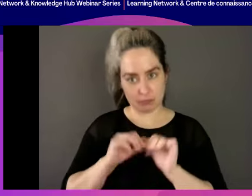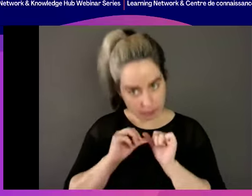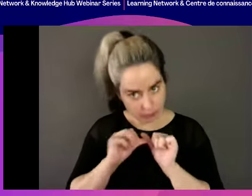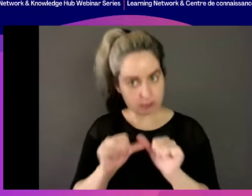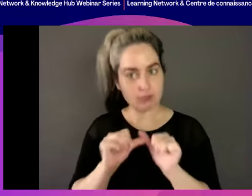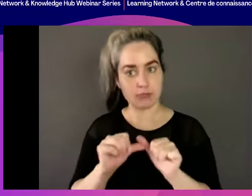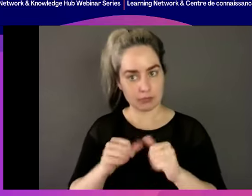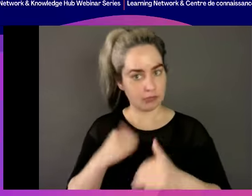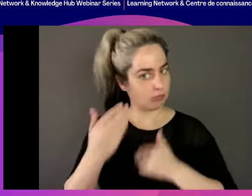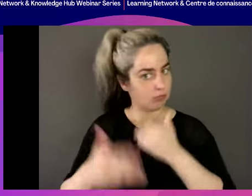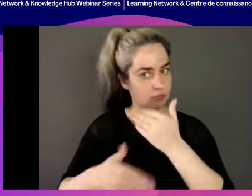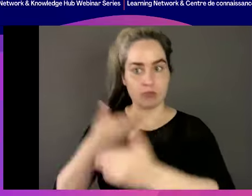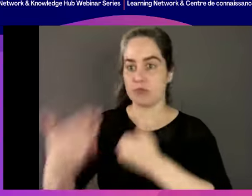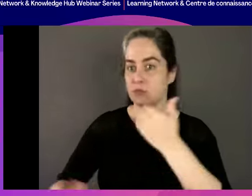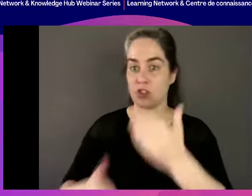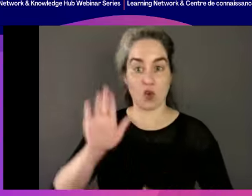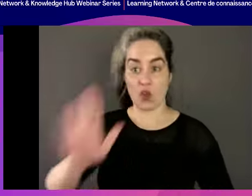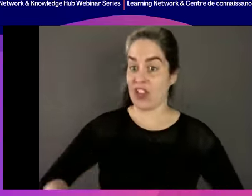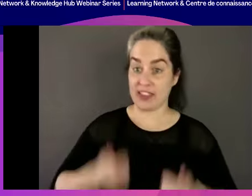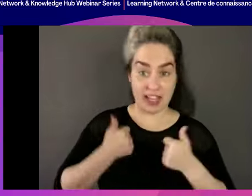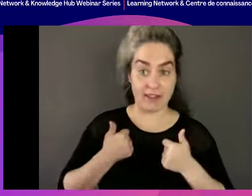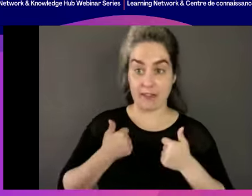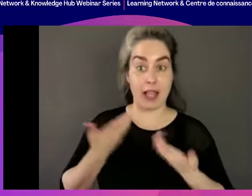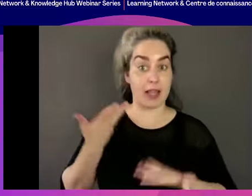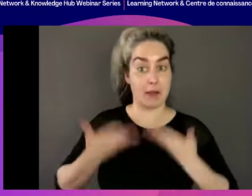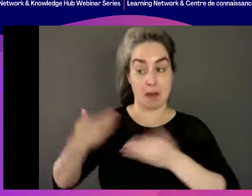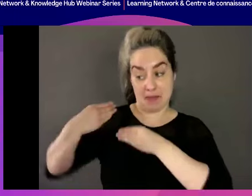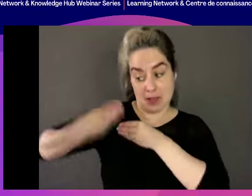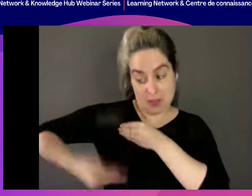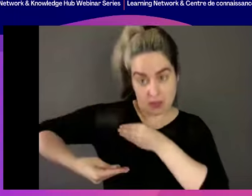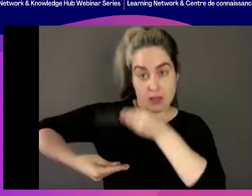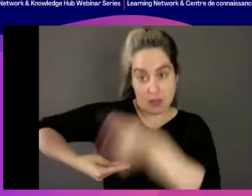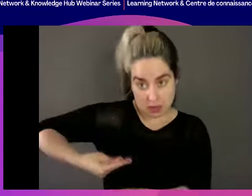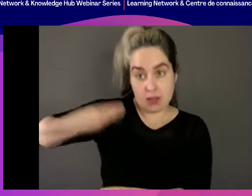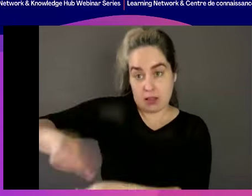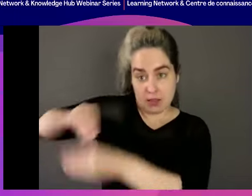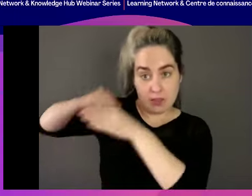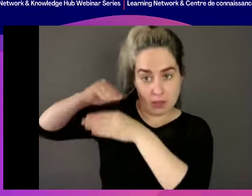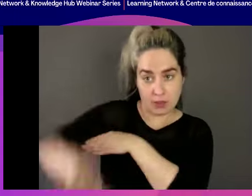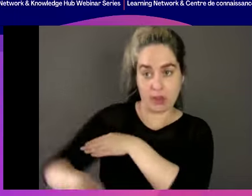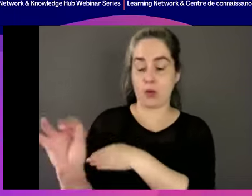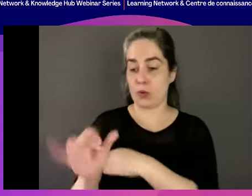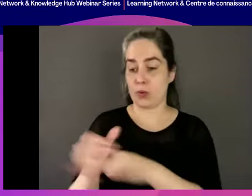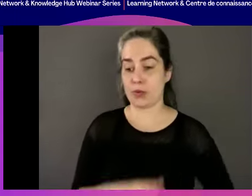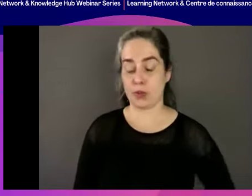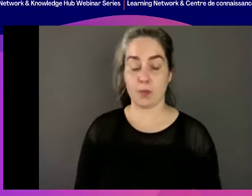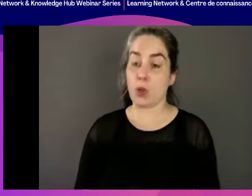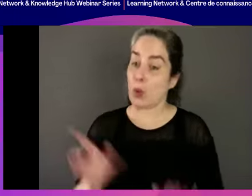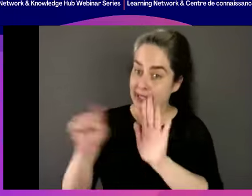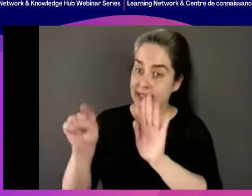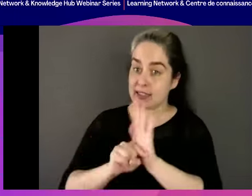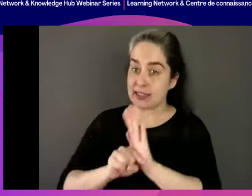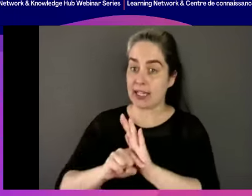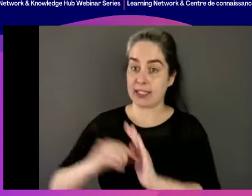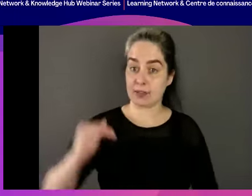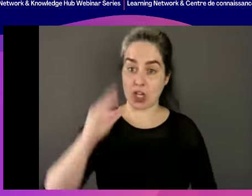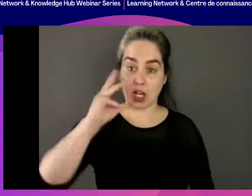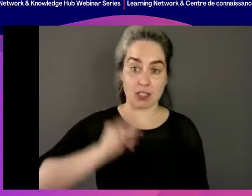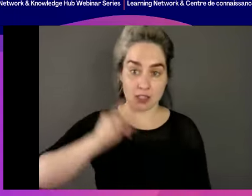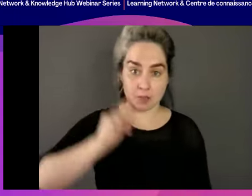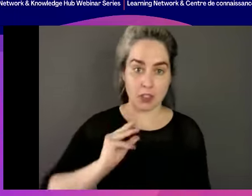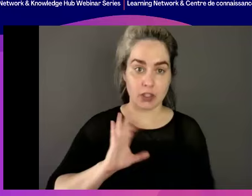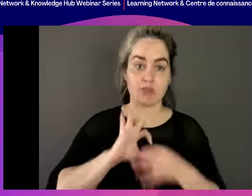the lifespan and potentially across generations. So we know that adverse childhood experiences are linked with